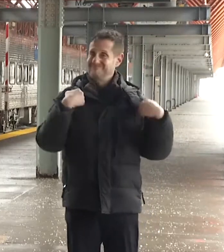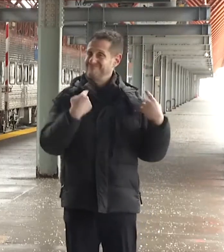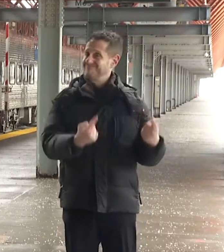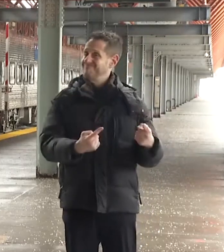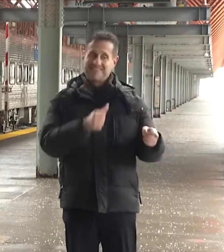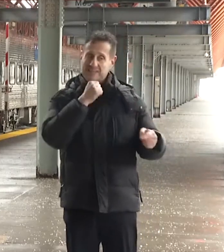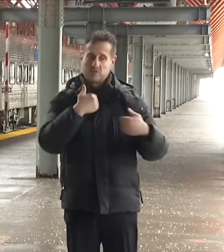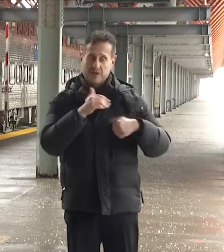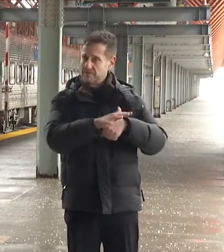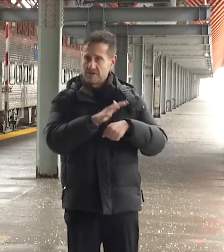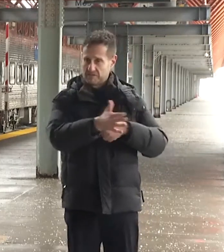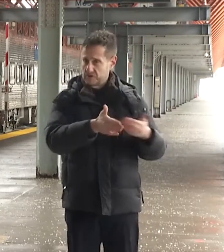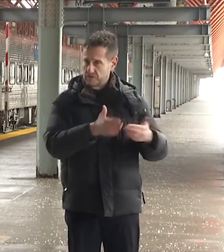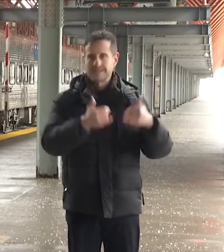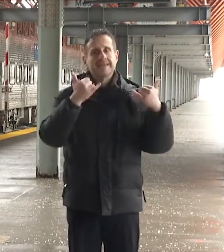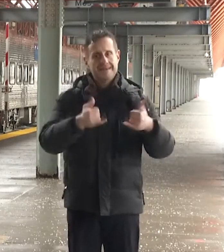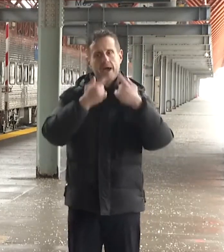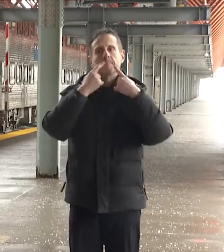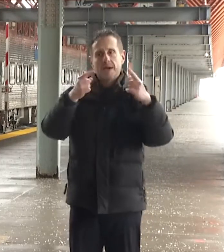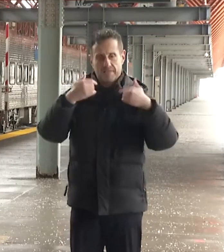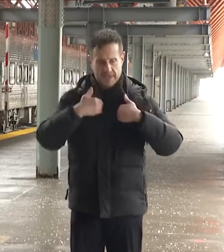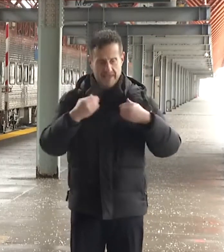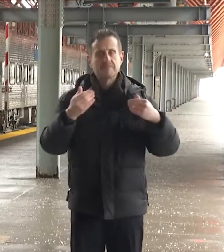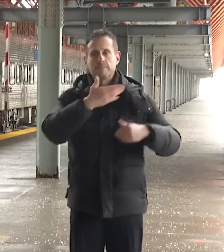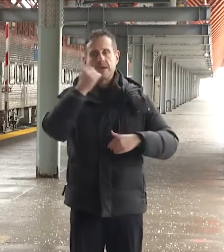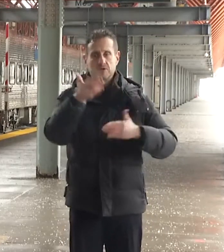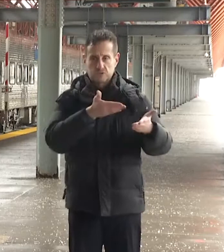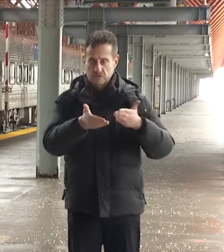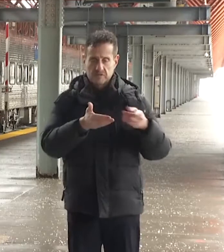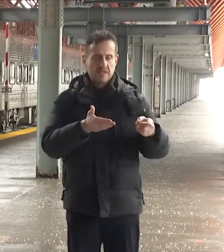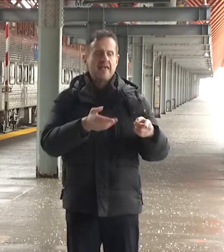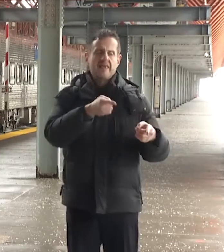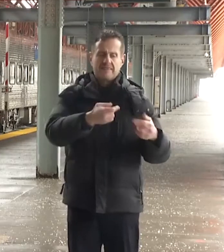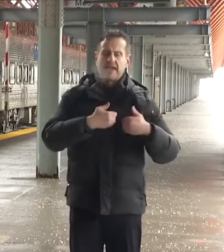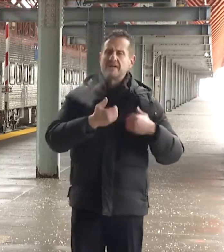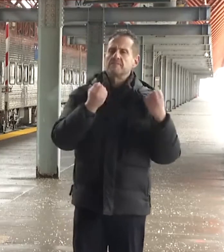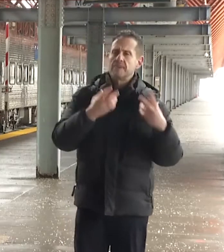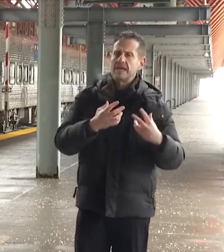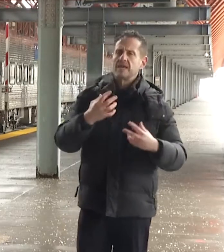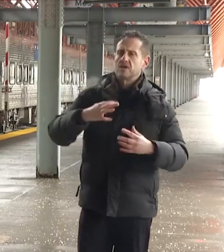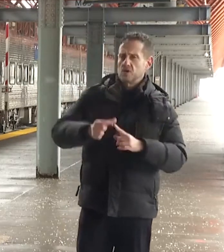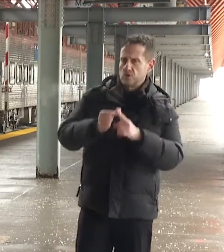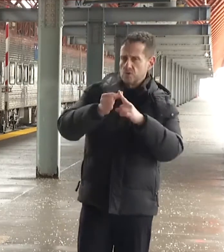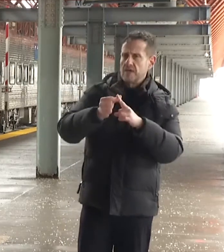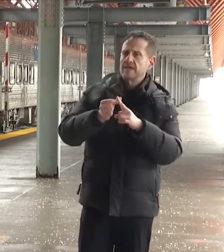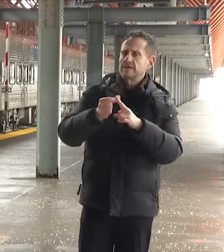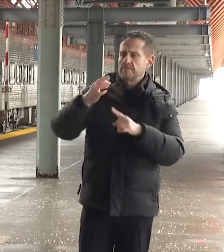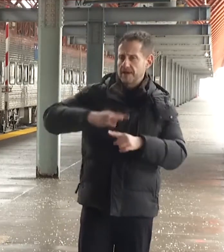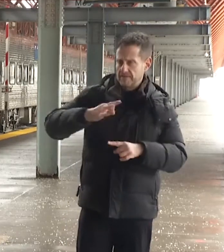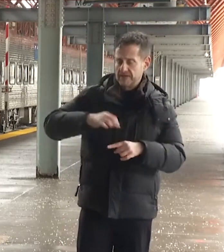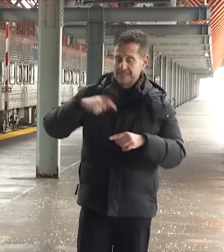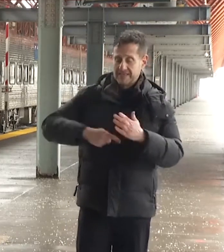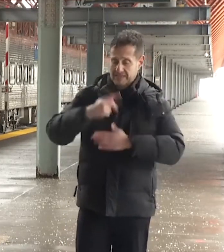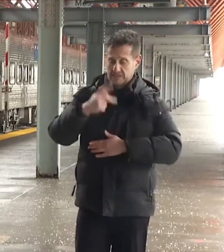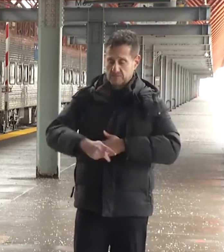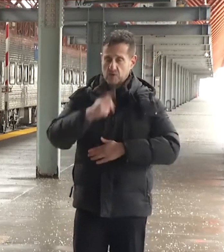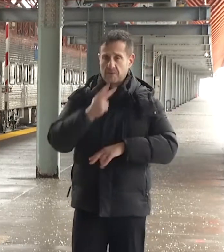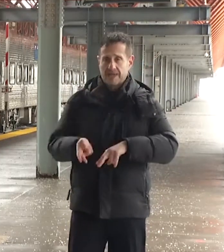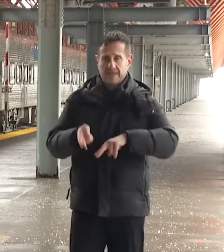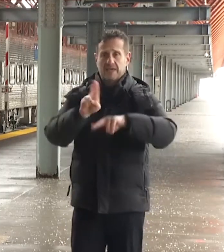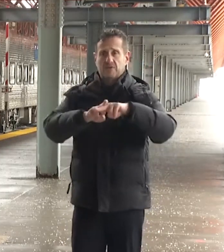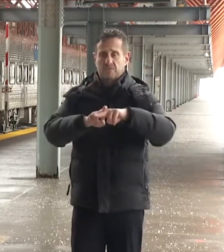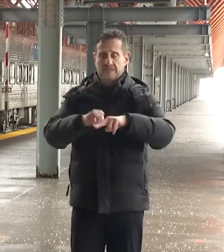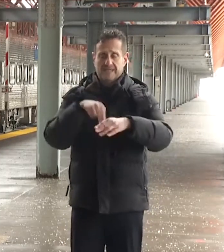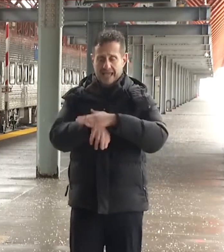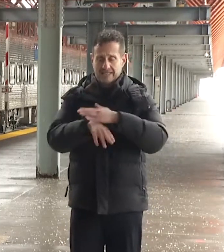well. The Southland provides many unique benefits when it comes to development opportunities. This pilot and its increased access to